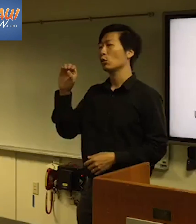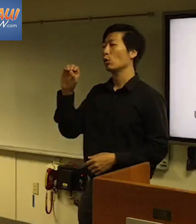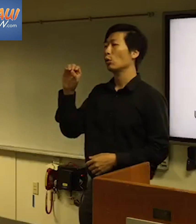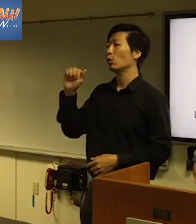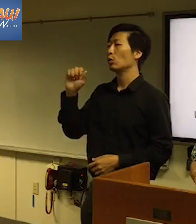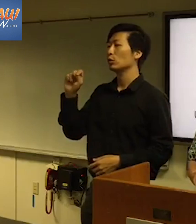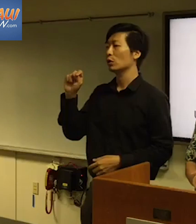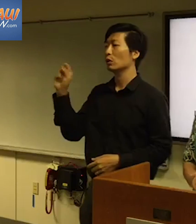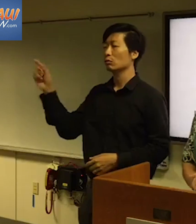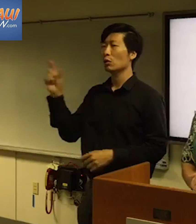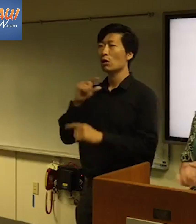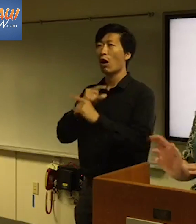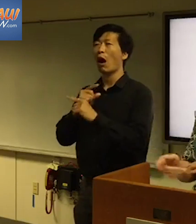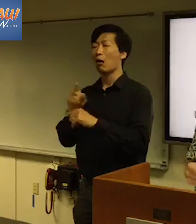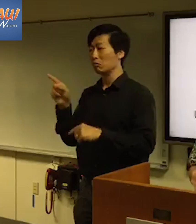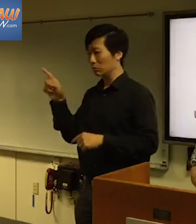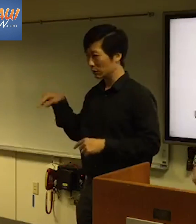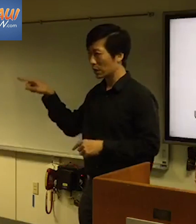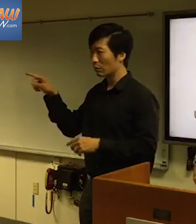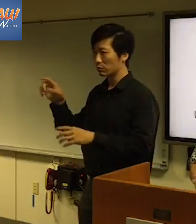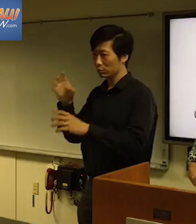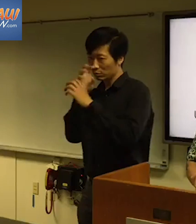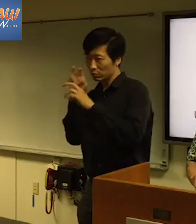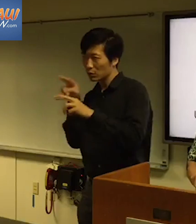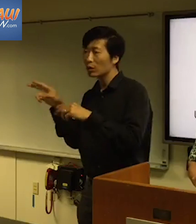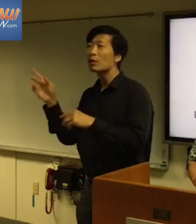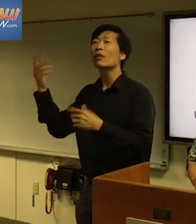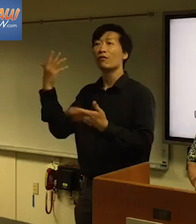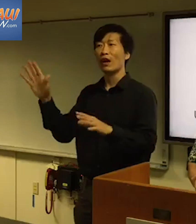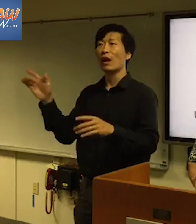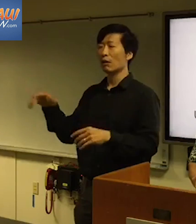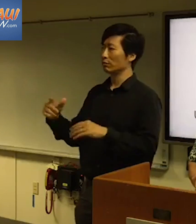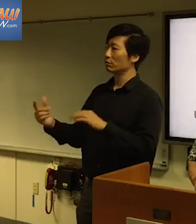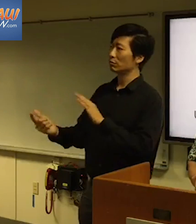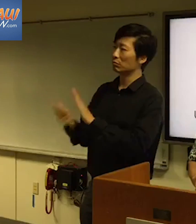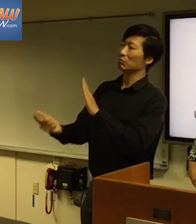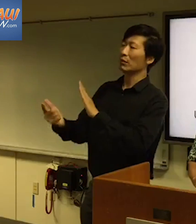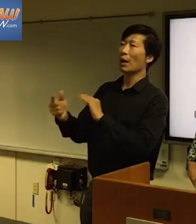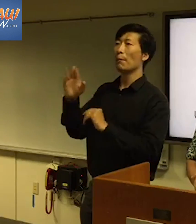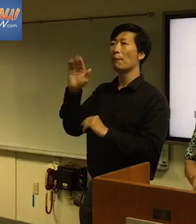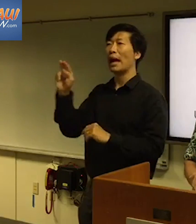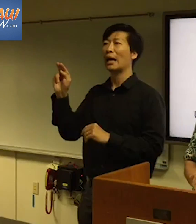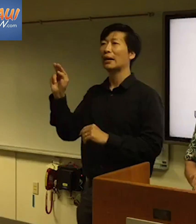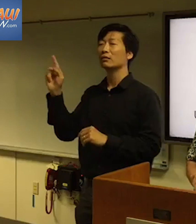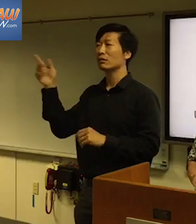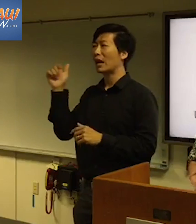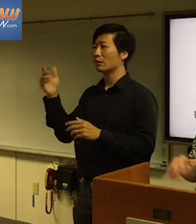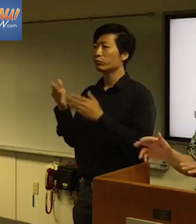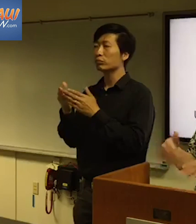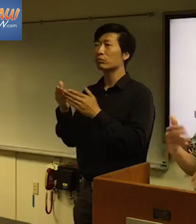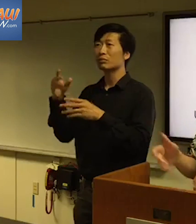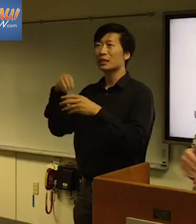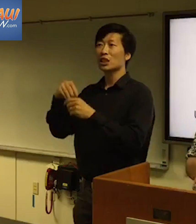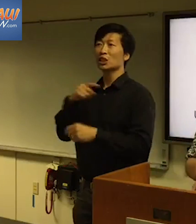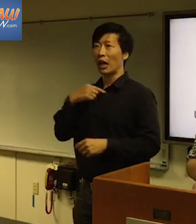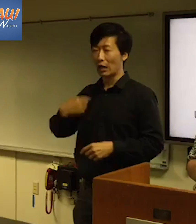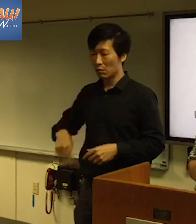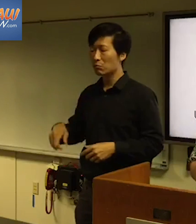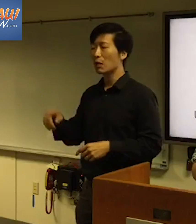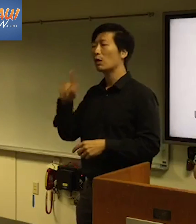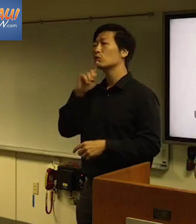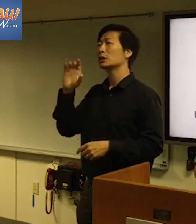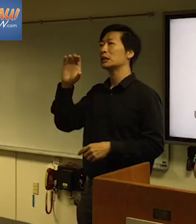priority for testing consistently since we started. First of all, let me say that when CDC was doing the testing for us, they had